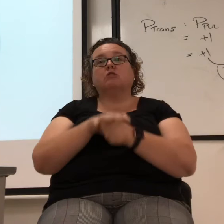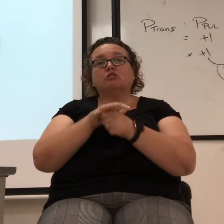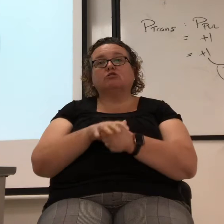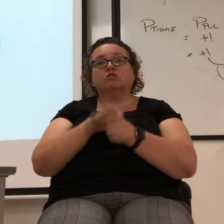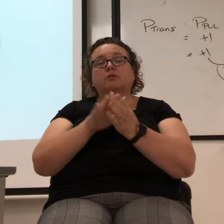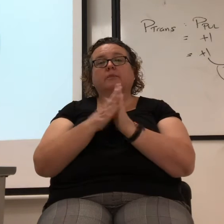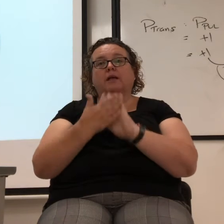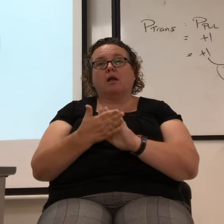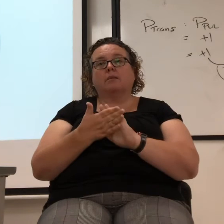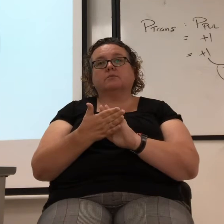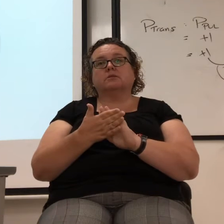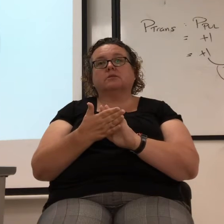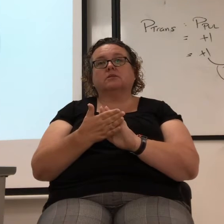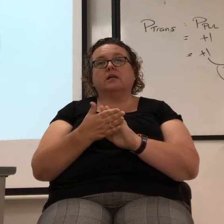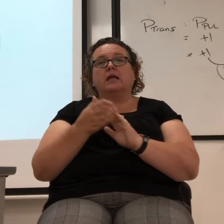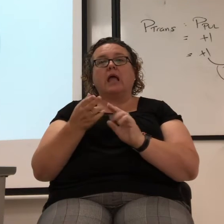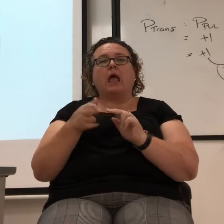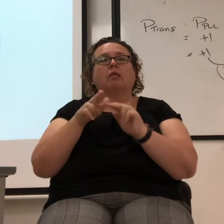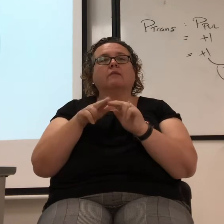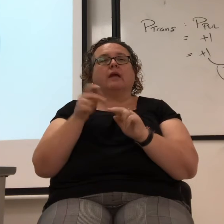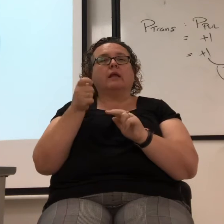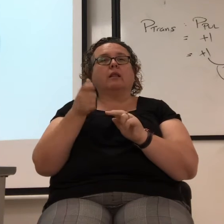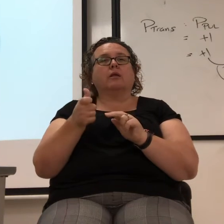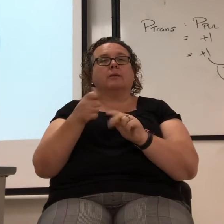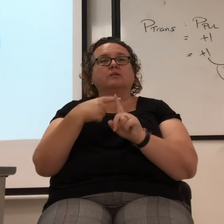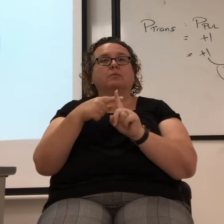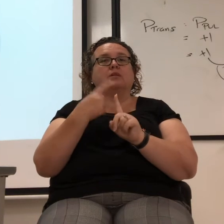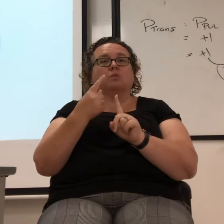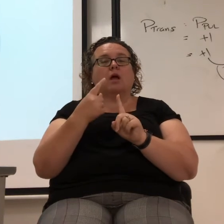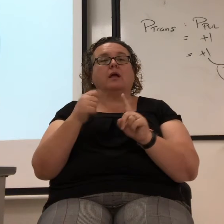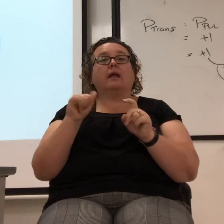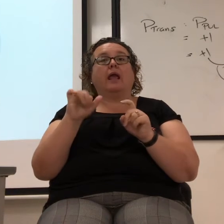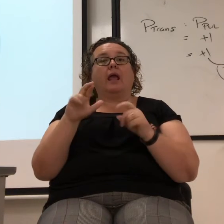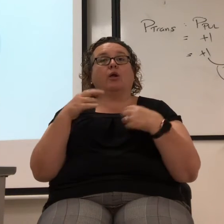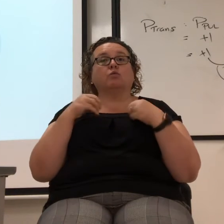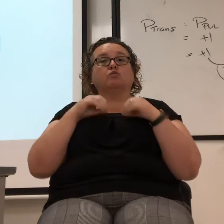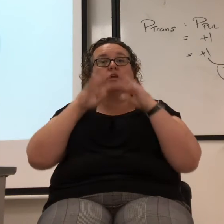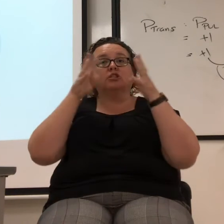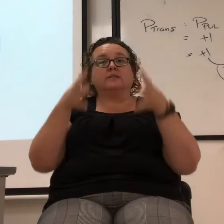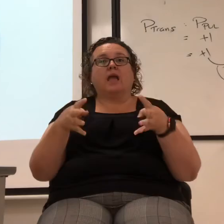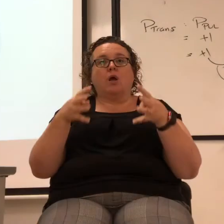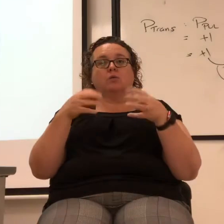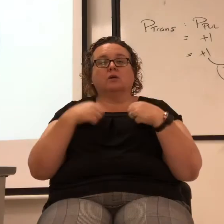becomes elevated a little bit to plus one, air rushes out until